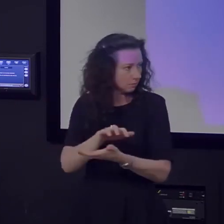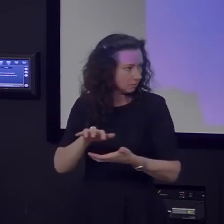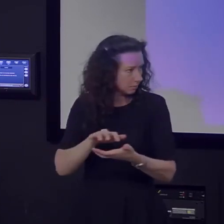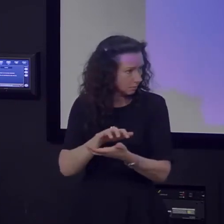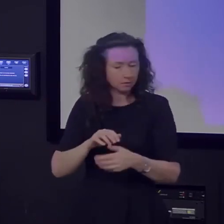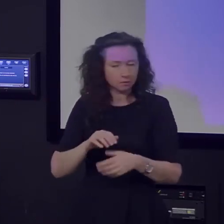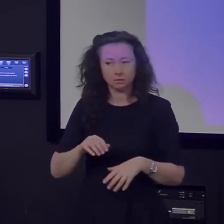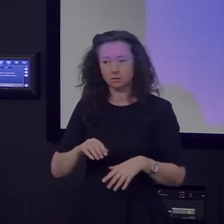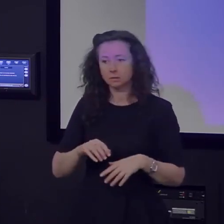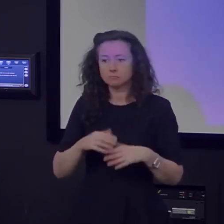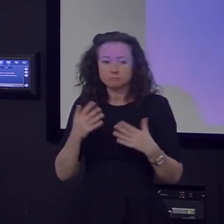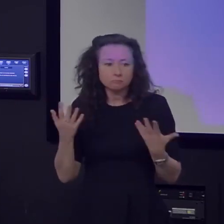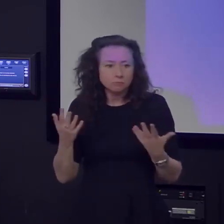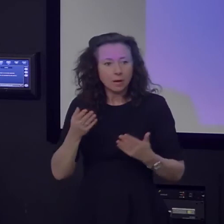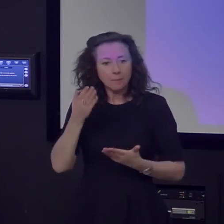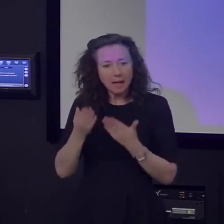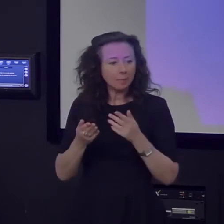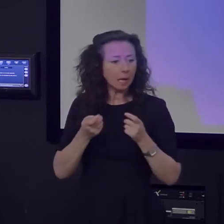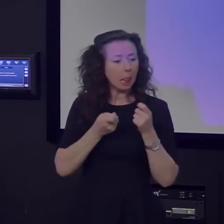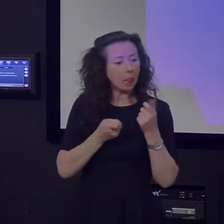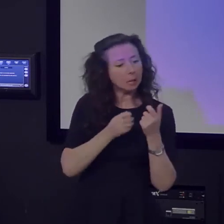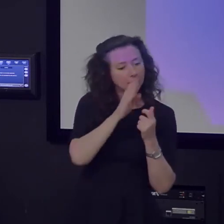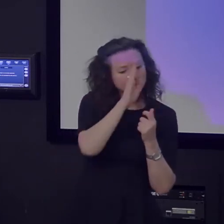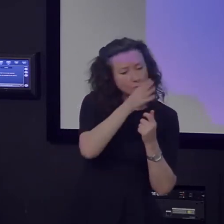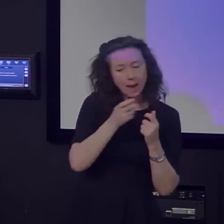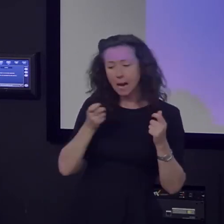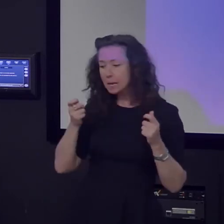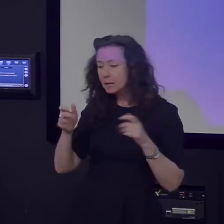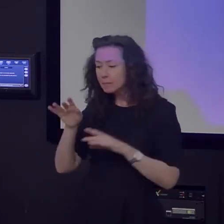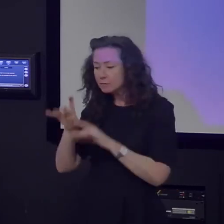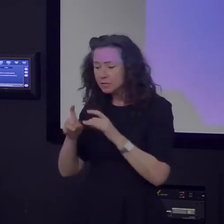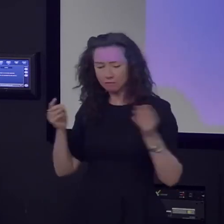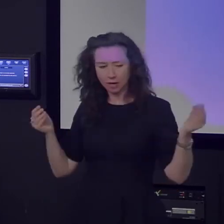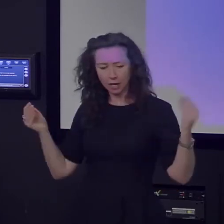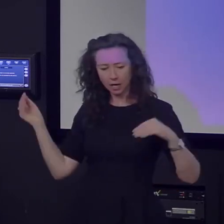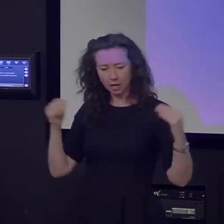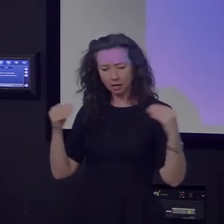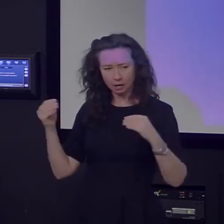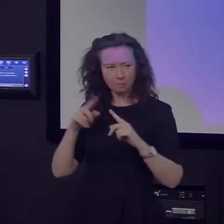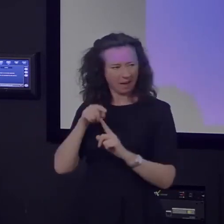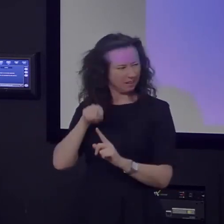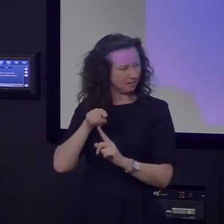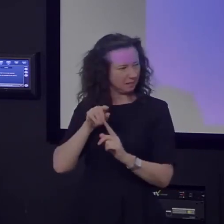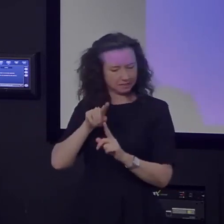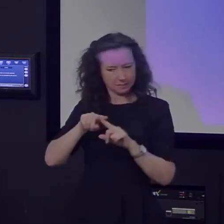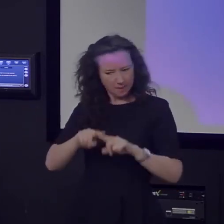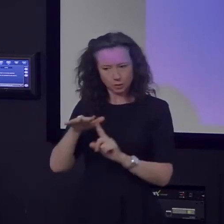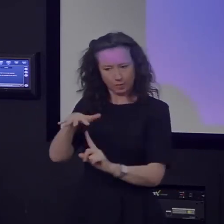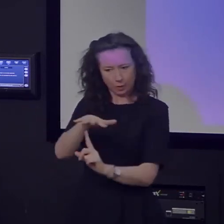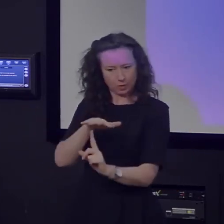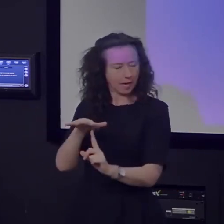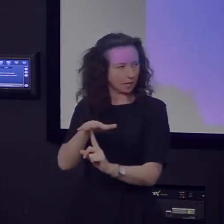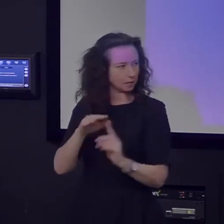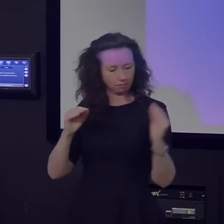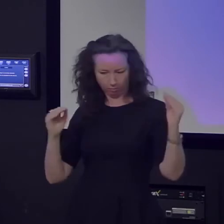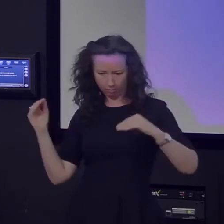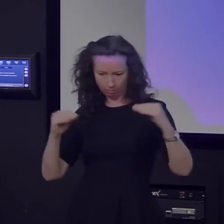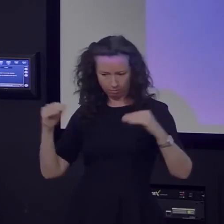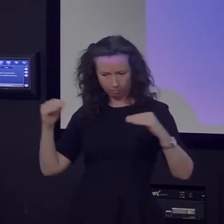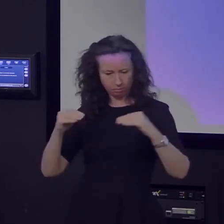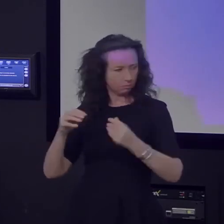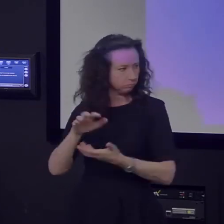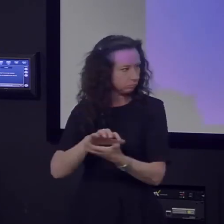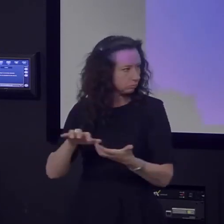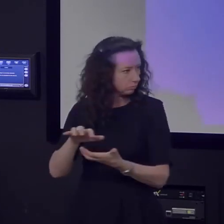where there's a little bit of each kind of instruction depending on the context. And I think in order